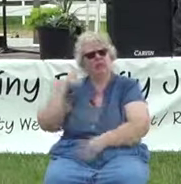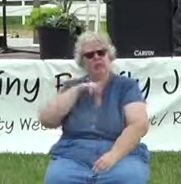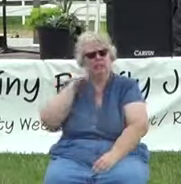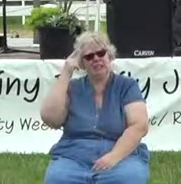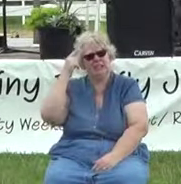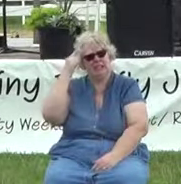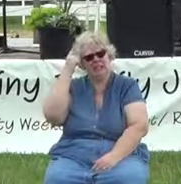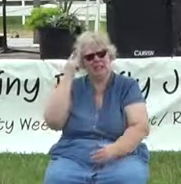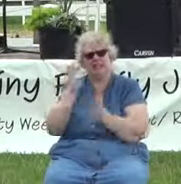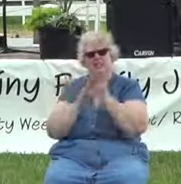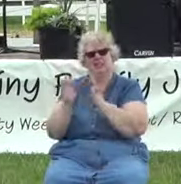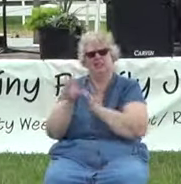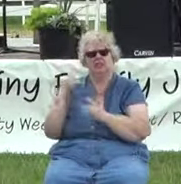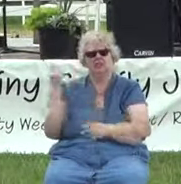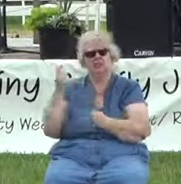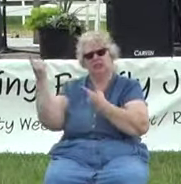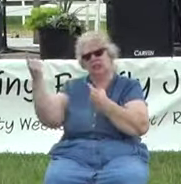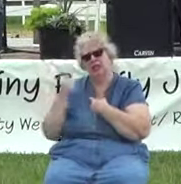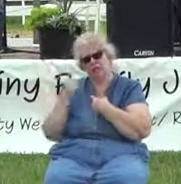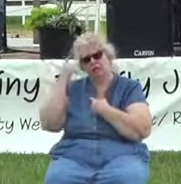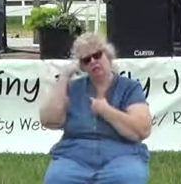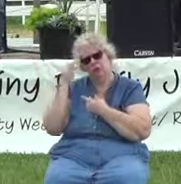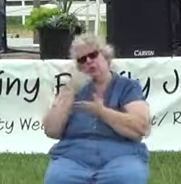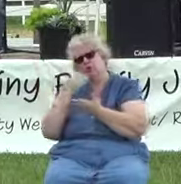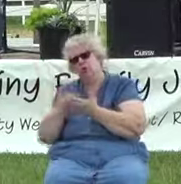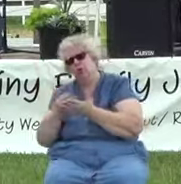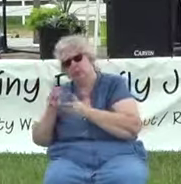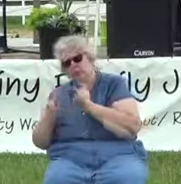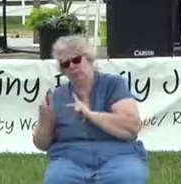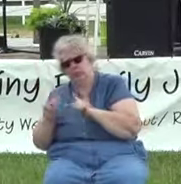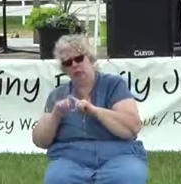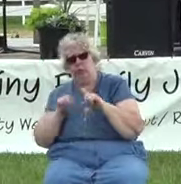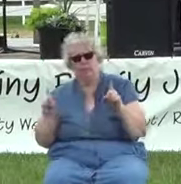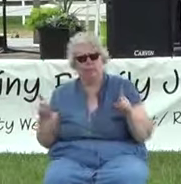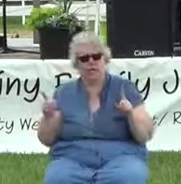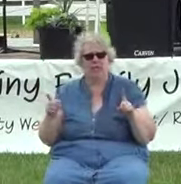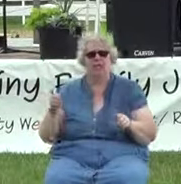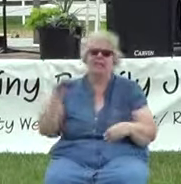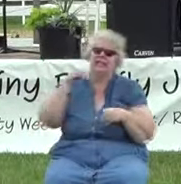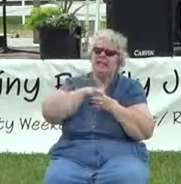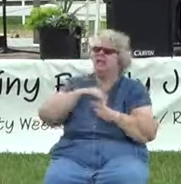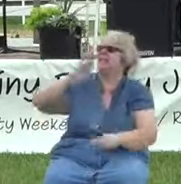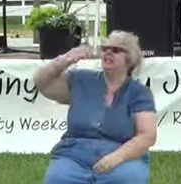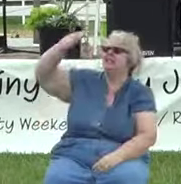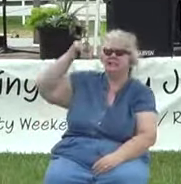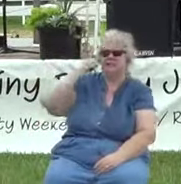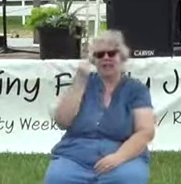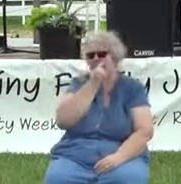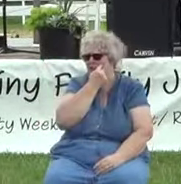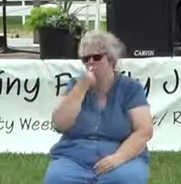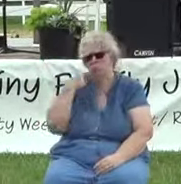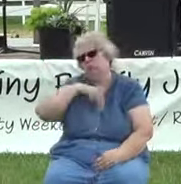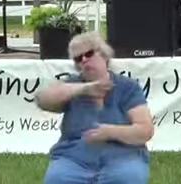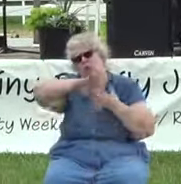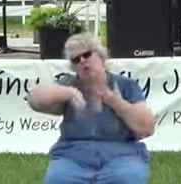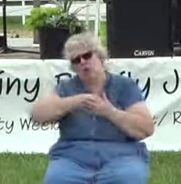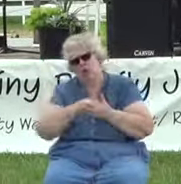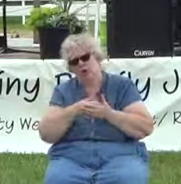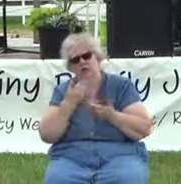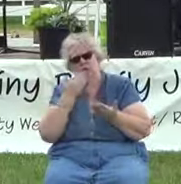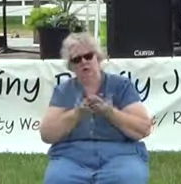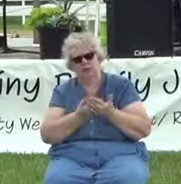all people. Amen. And we're all good in his eyes. And we all need to know that we're good in his eyes. And whether we have a skull on our